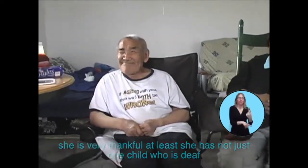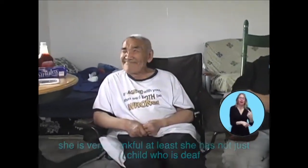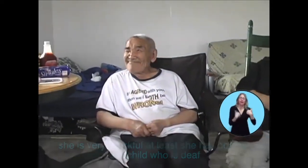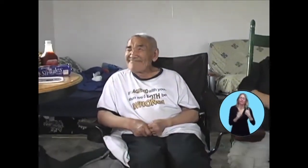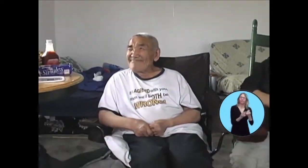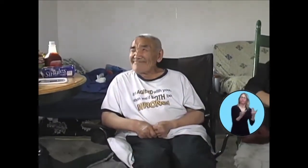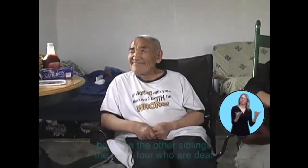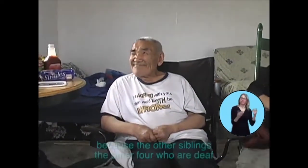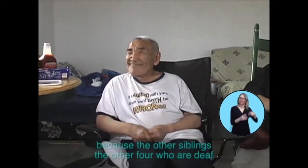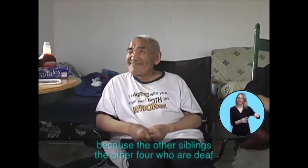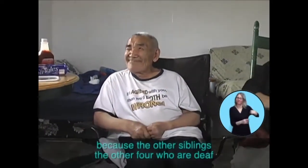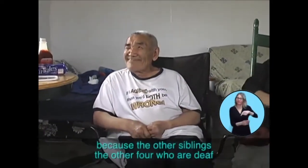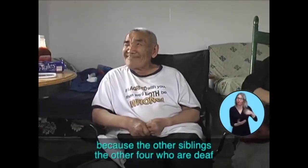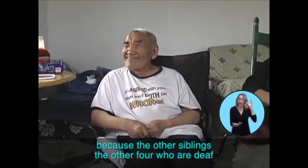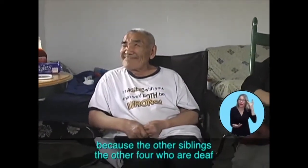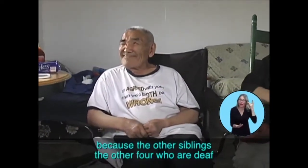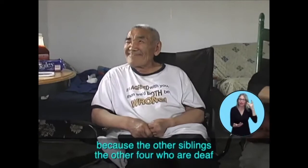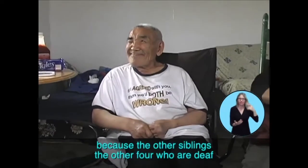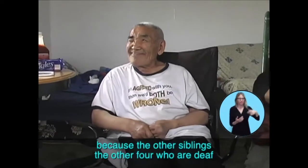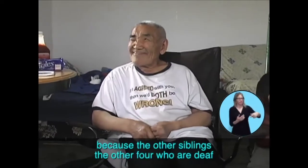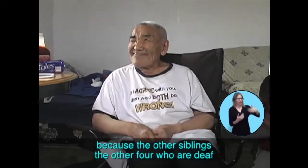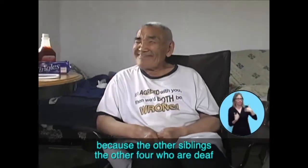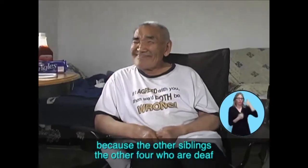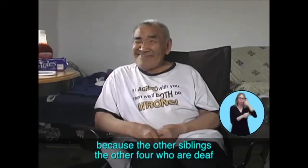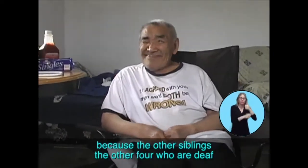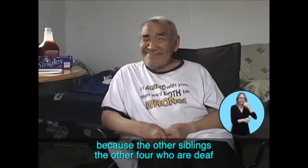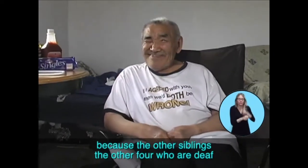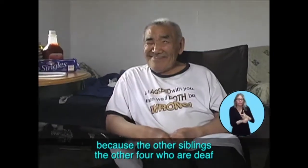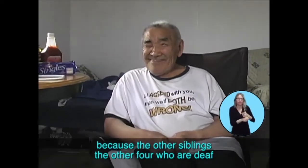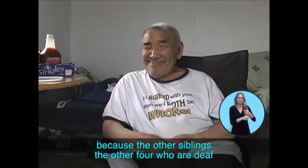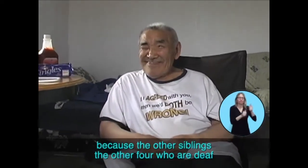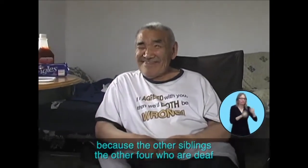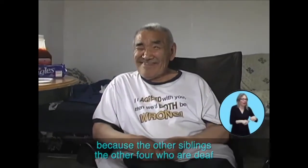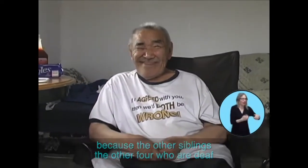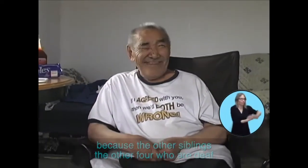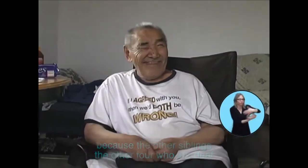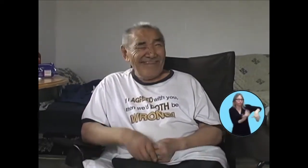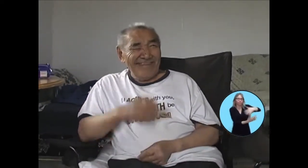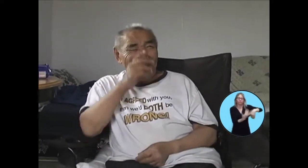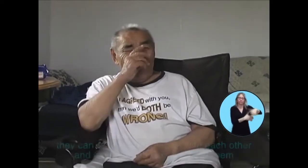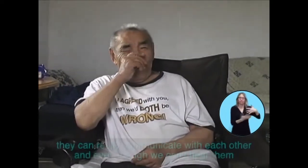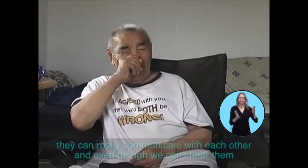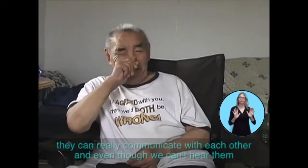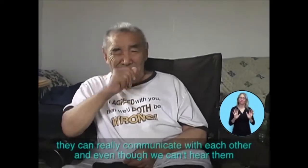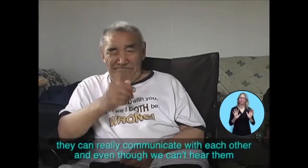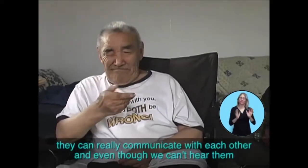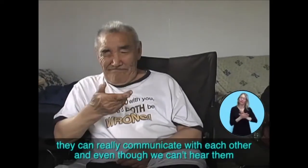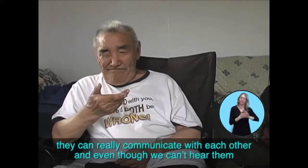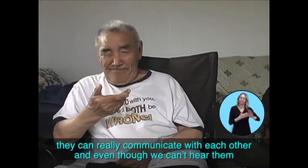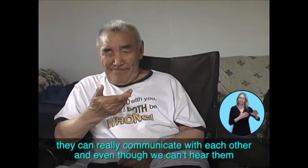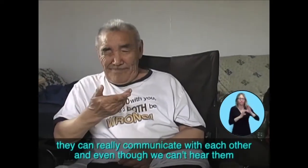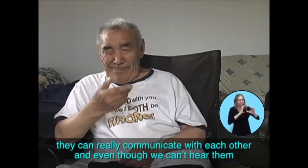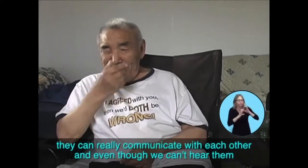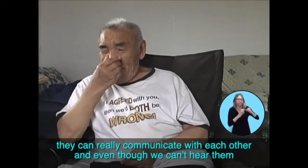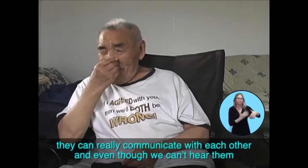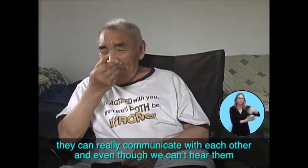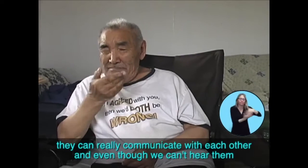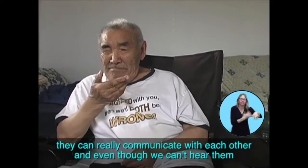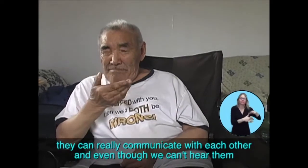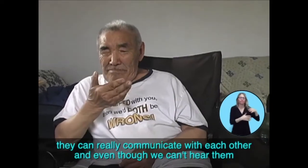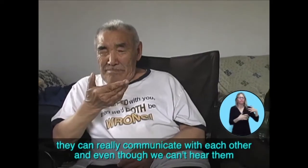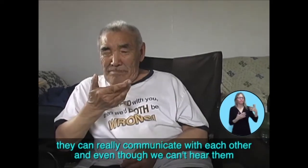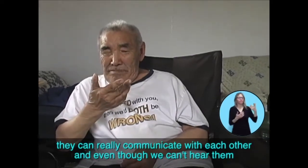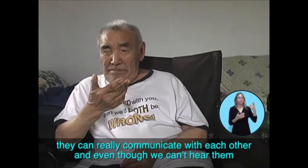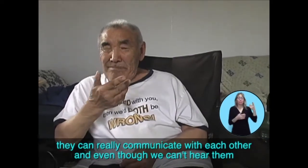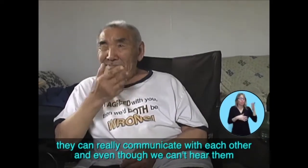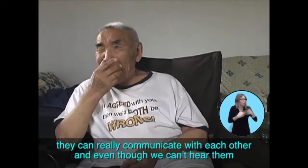is deaf, because the other siblings, who are the other four, are deaf. They can really communicate with each other, and